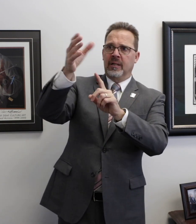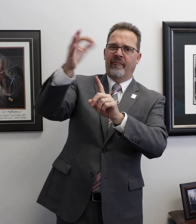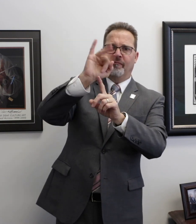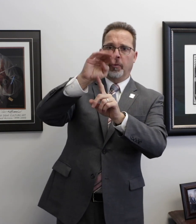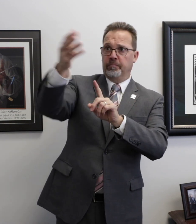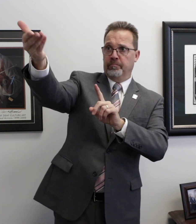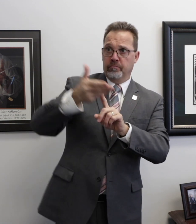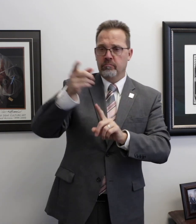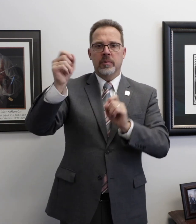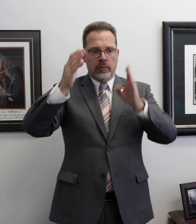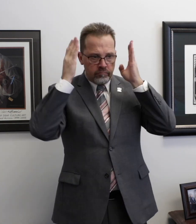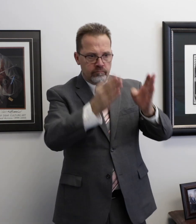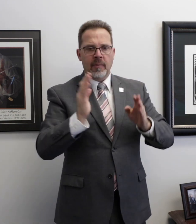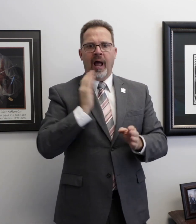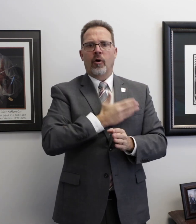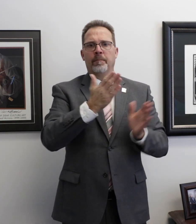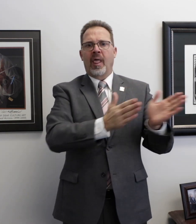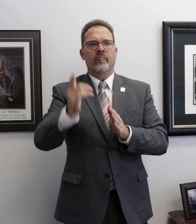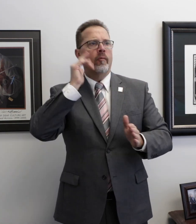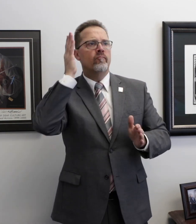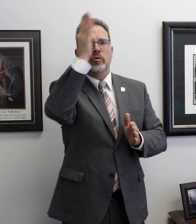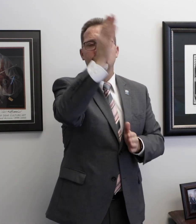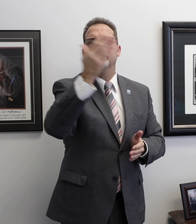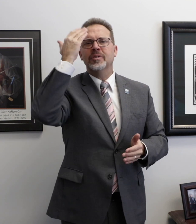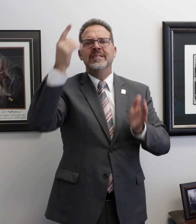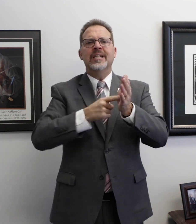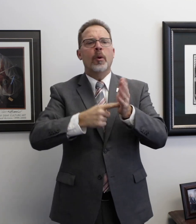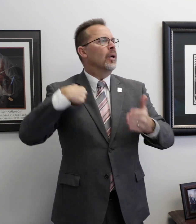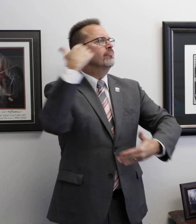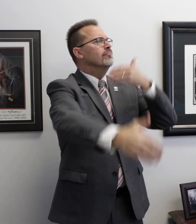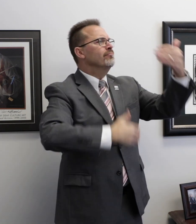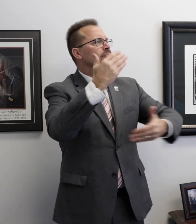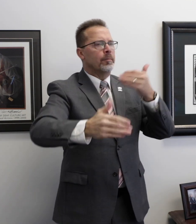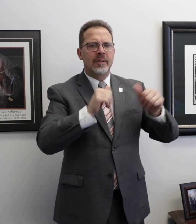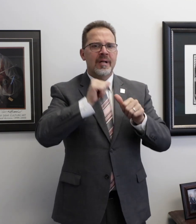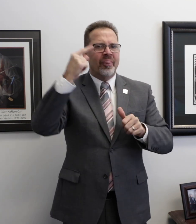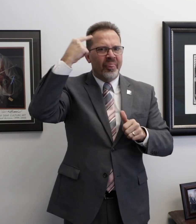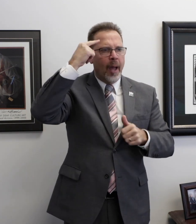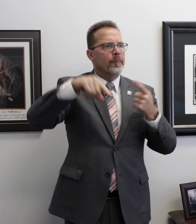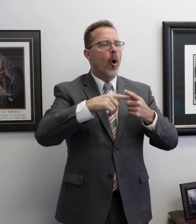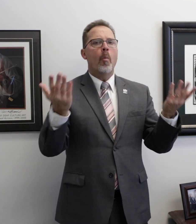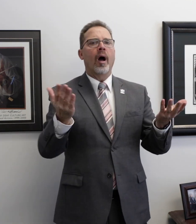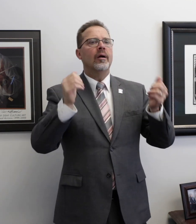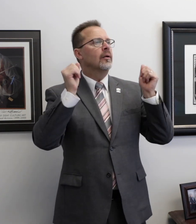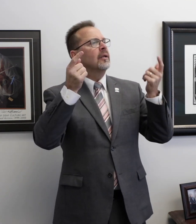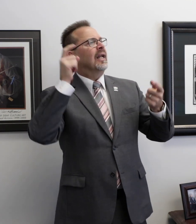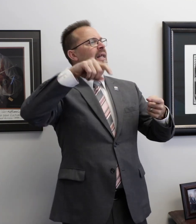We recently started talking to different firms, and we hope to bring a company in to support us in this process. We want to think about how we can use the school,